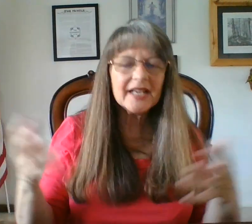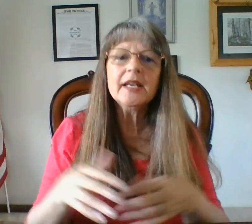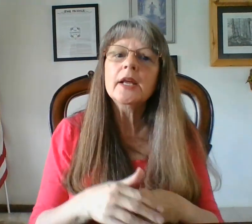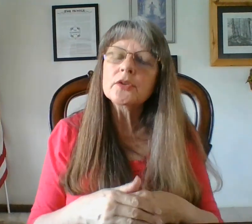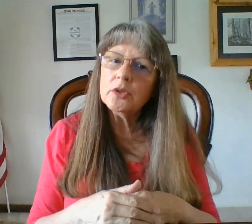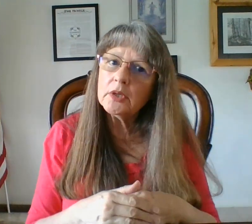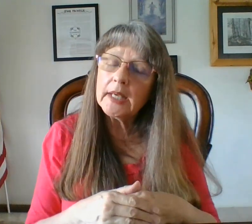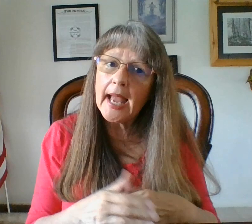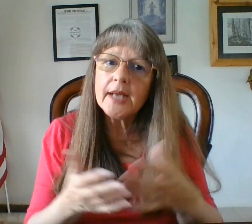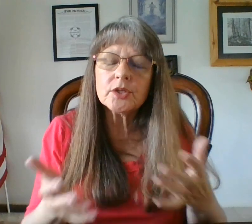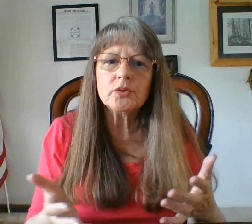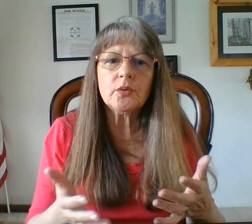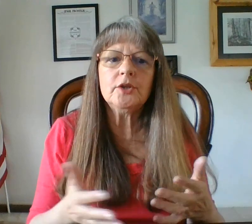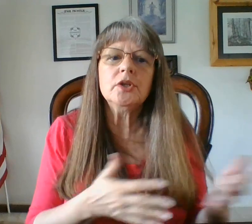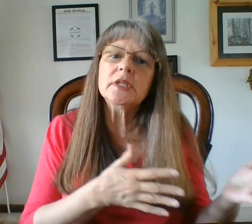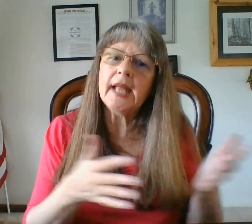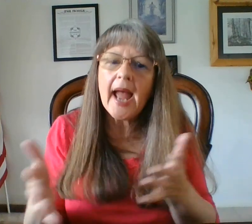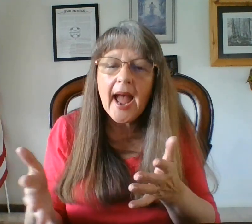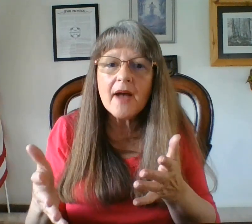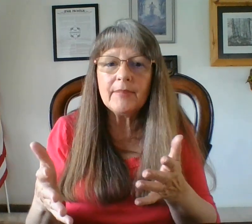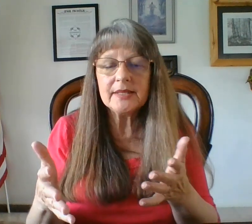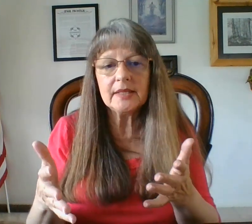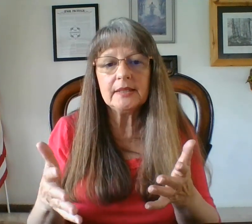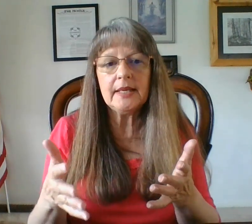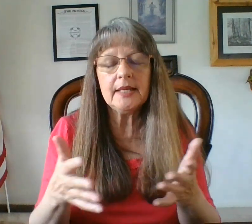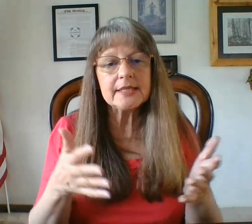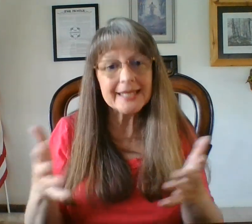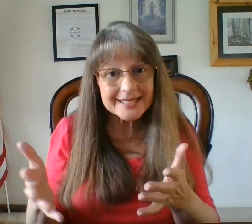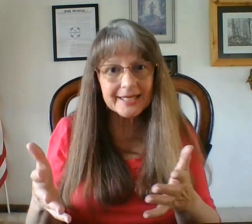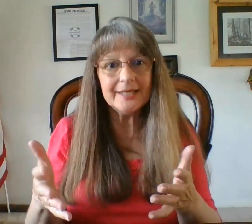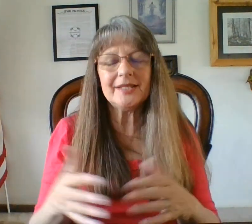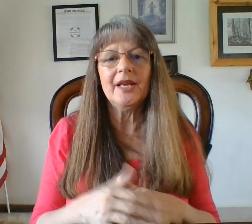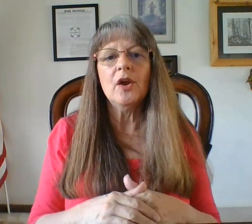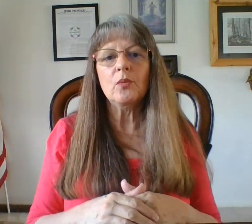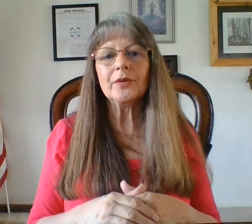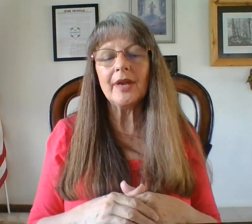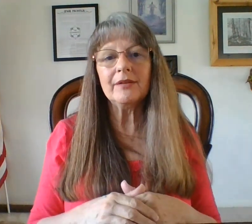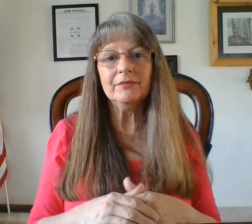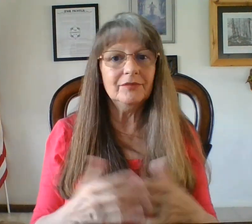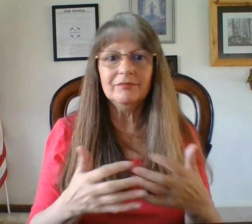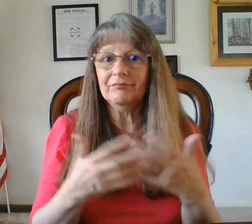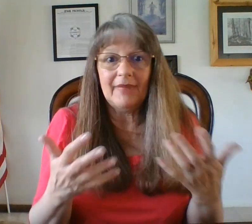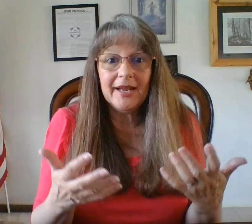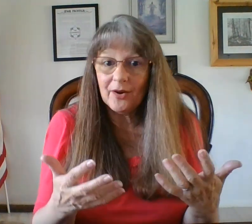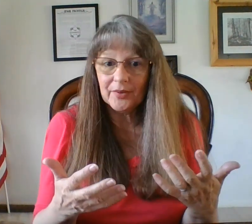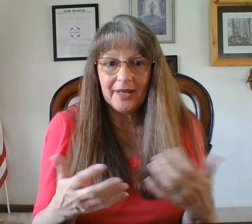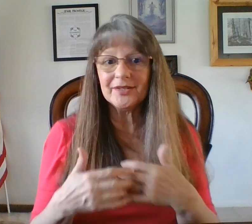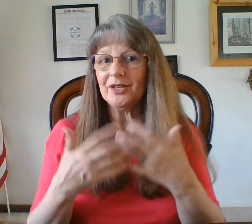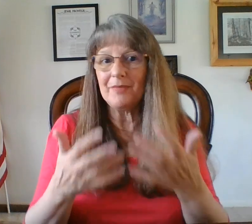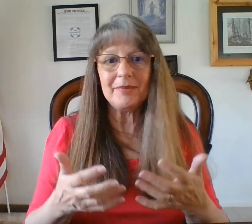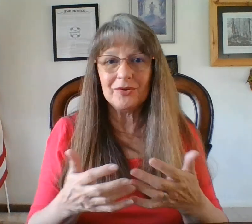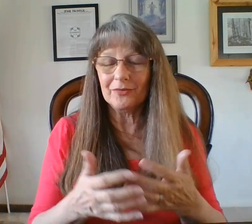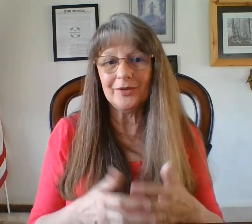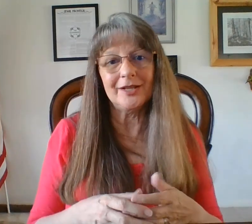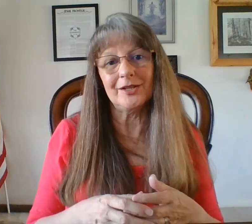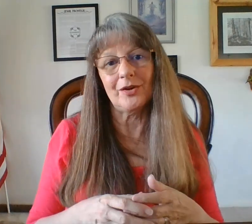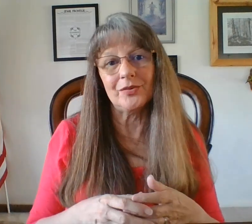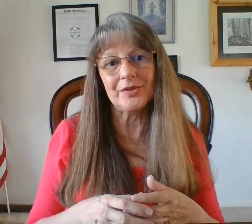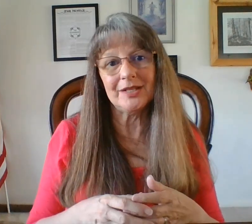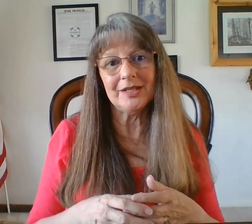right? So you can ask those questions and have basically a sentence where they don't realize it, and maybe you don't realize it's a whole